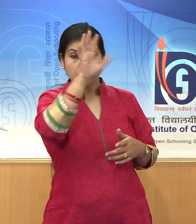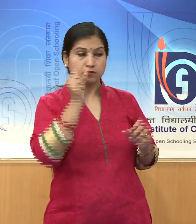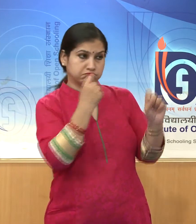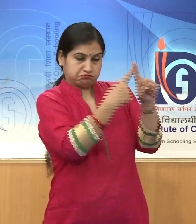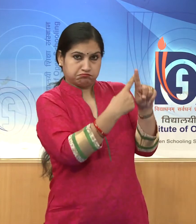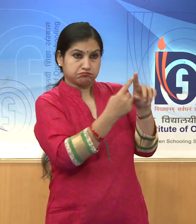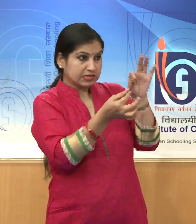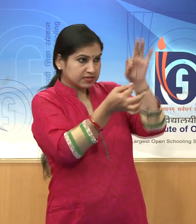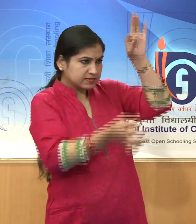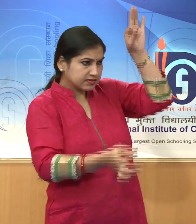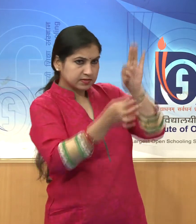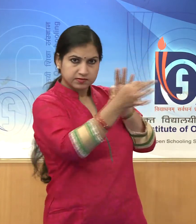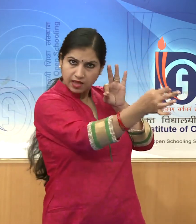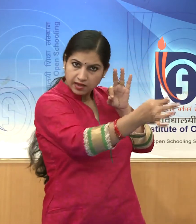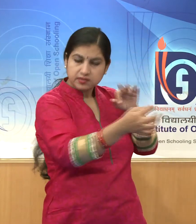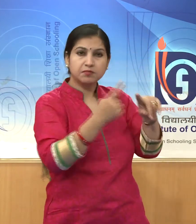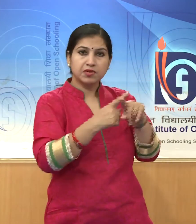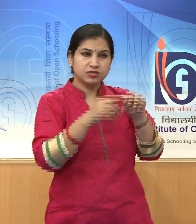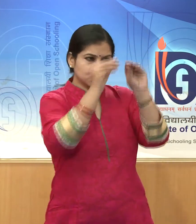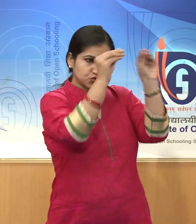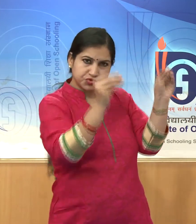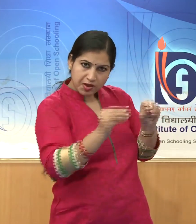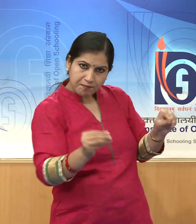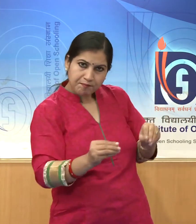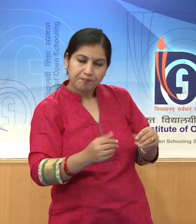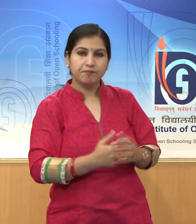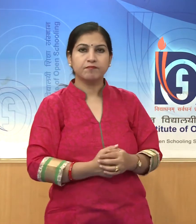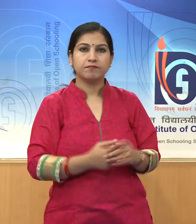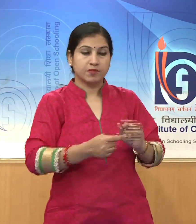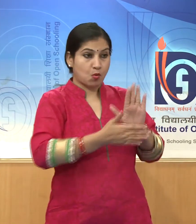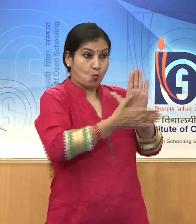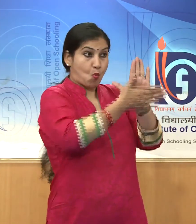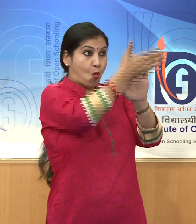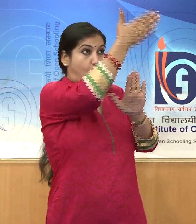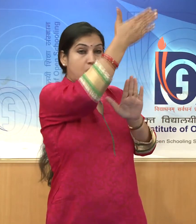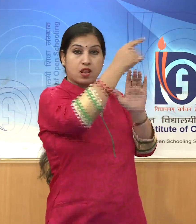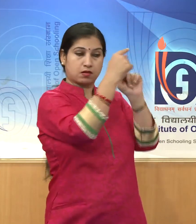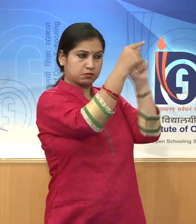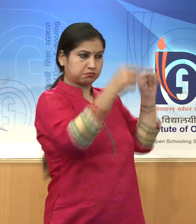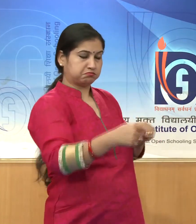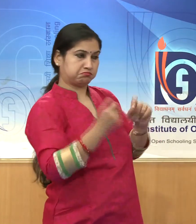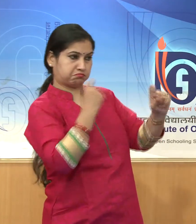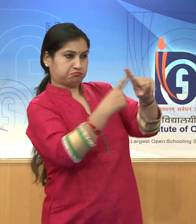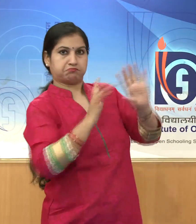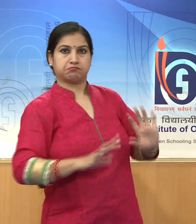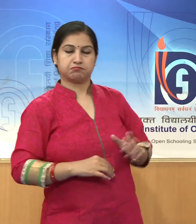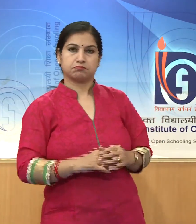the size and shape of the walls. The